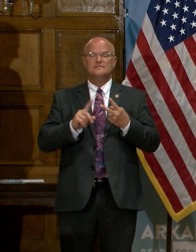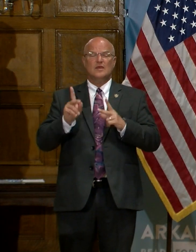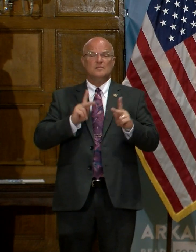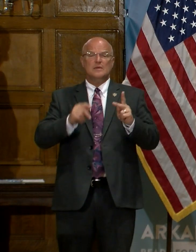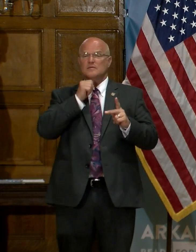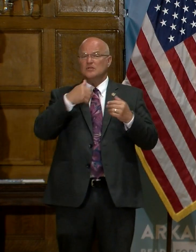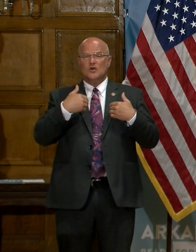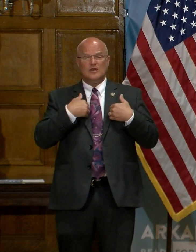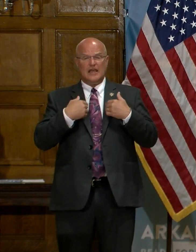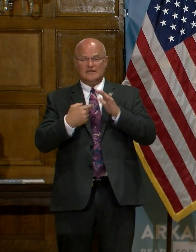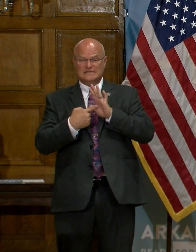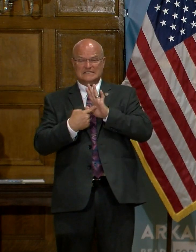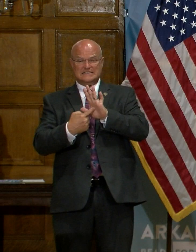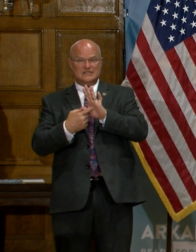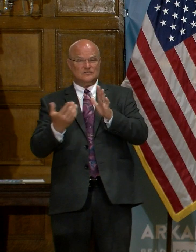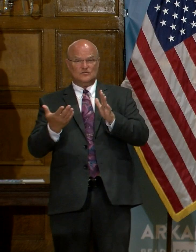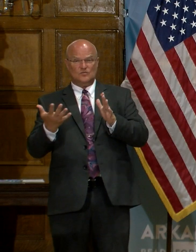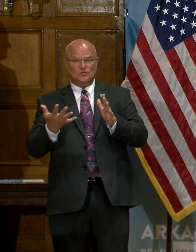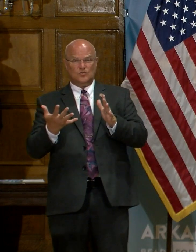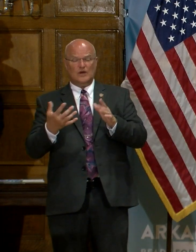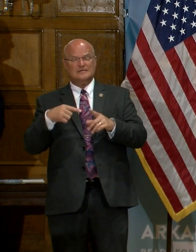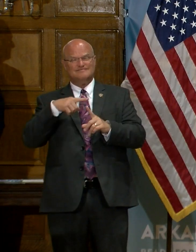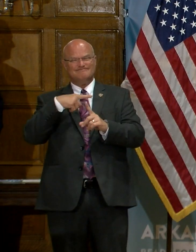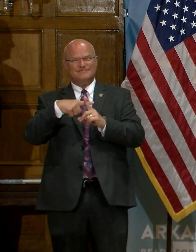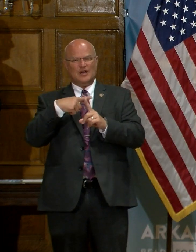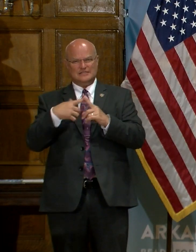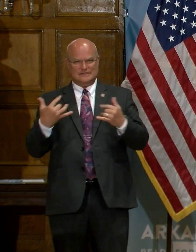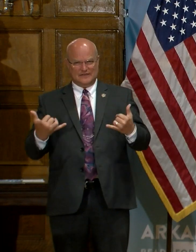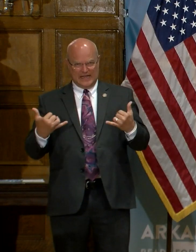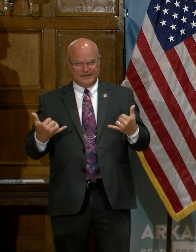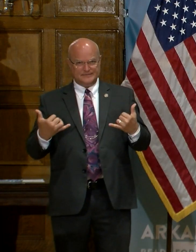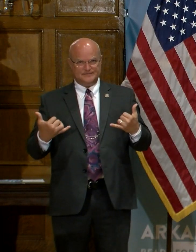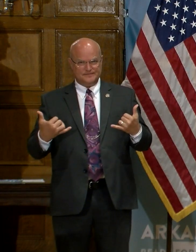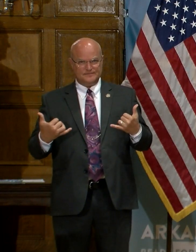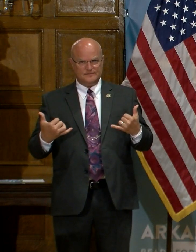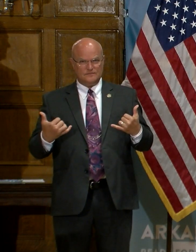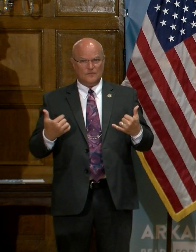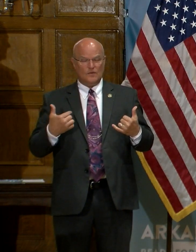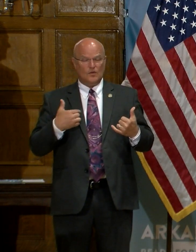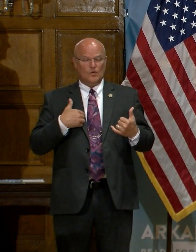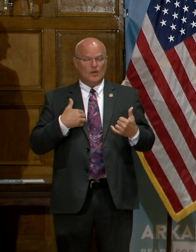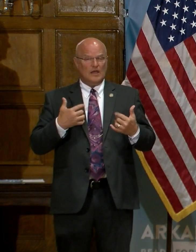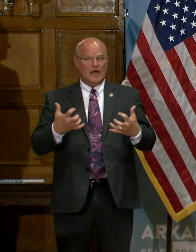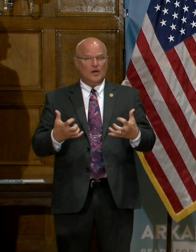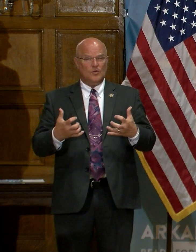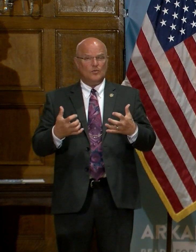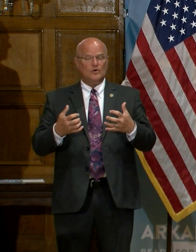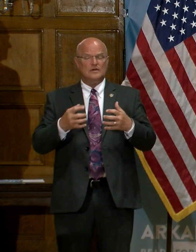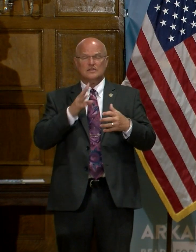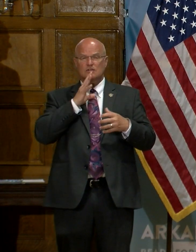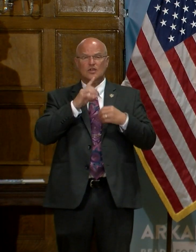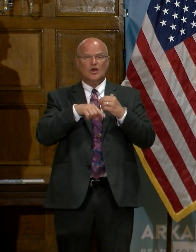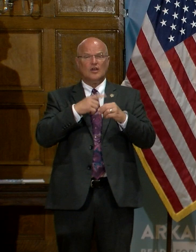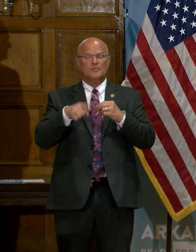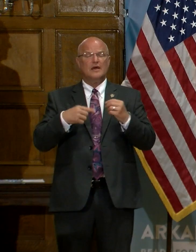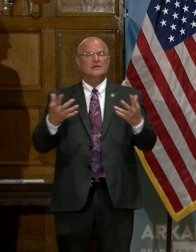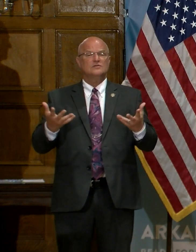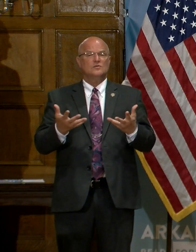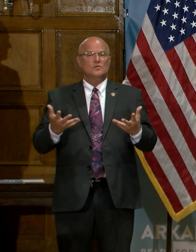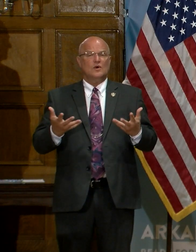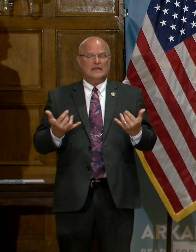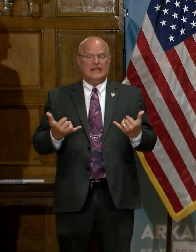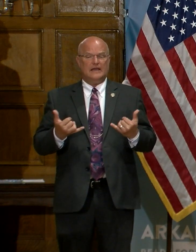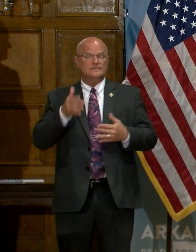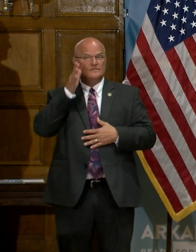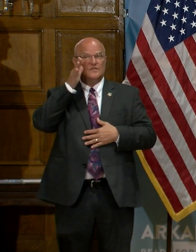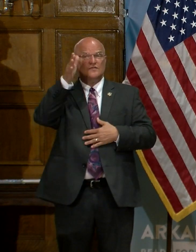people who don't have symptoms at the time that they test positive. What I'd like to talk about lastly is what we're